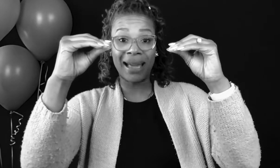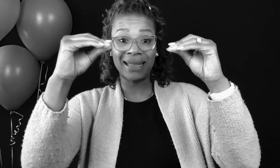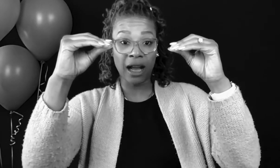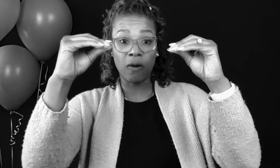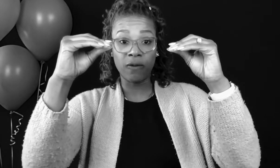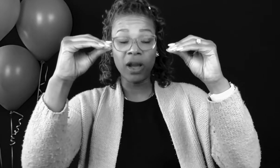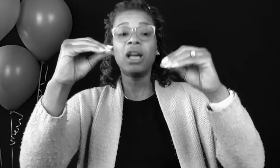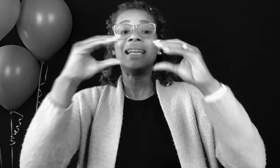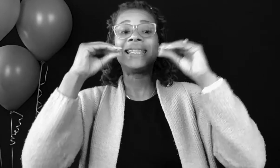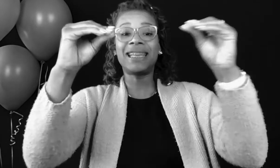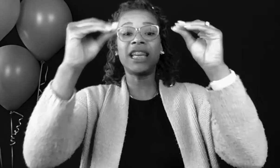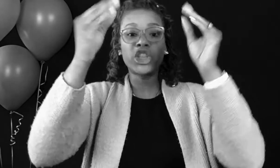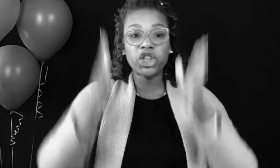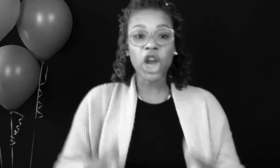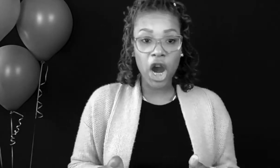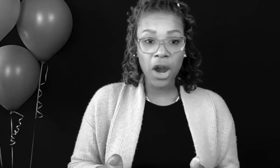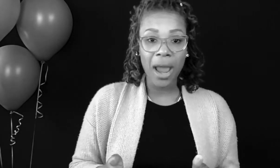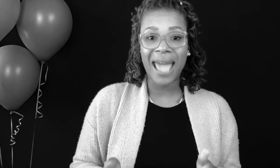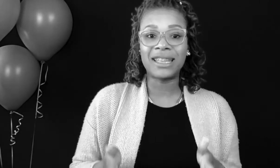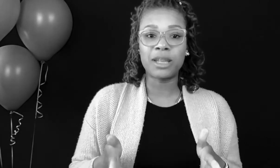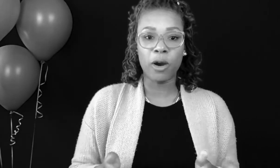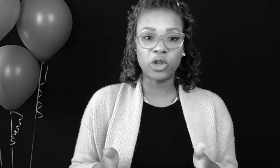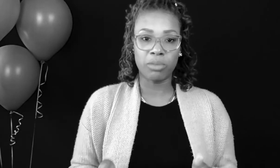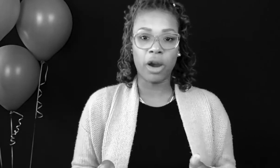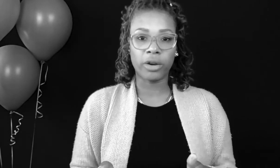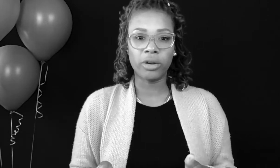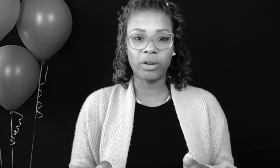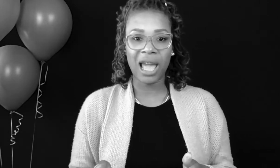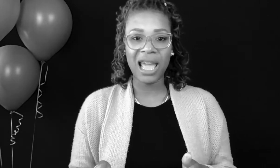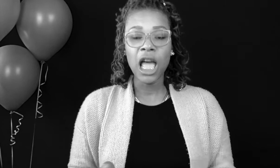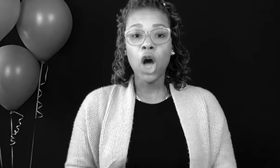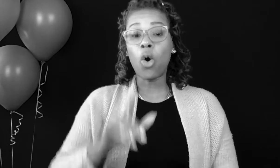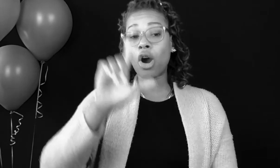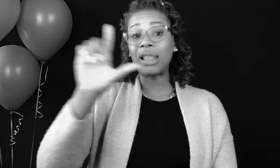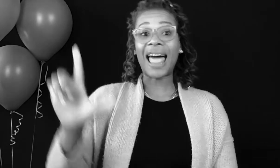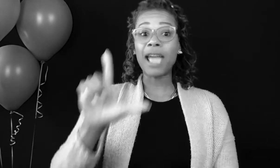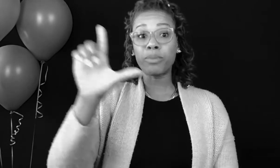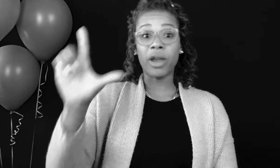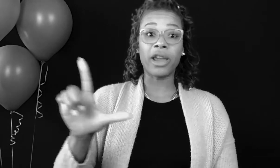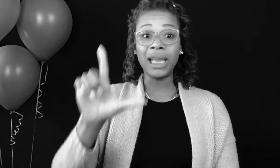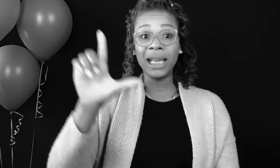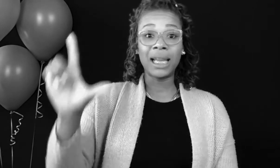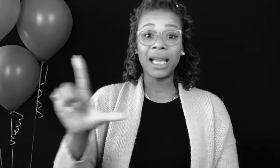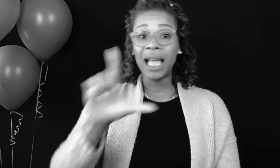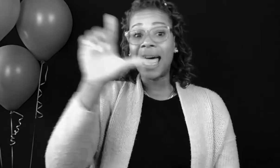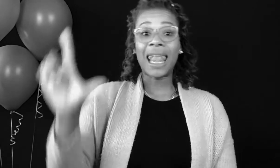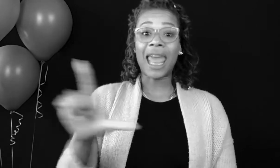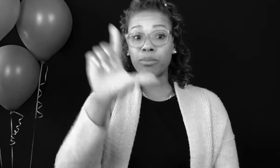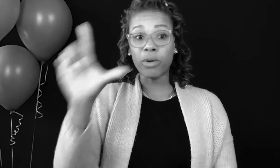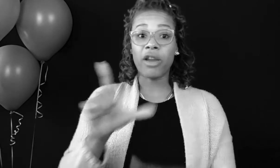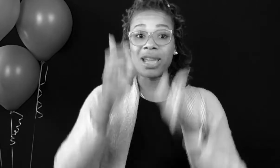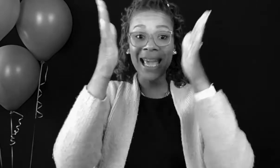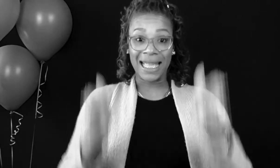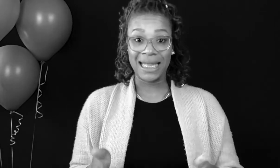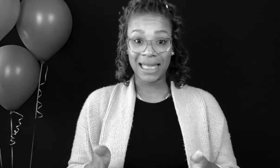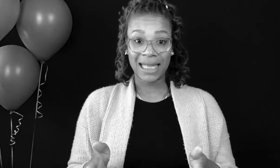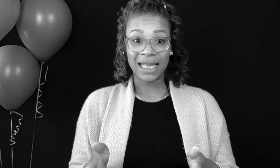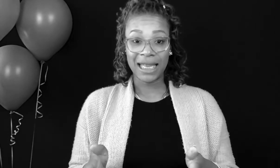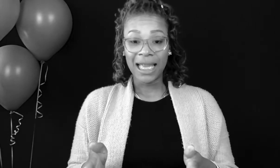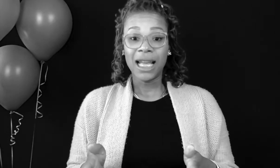itself. Teacher adds the person marker, okay? Or library, librarian,